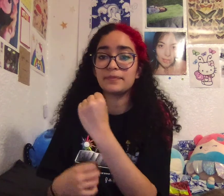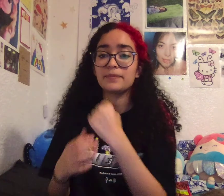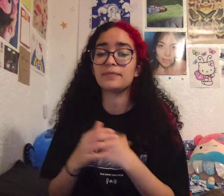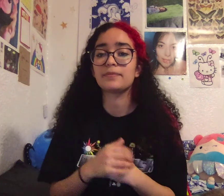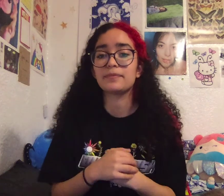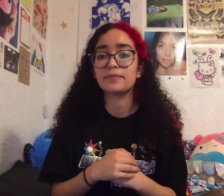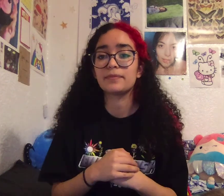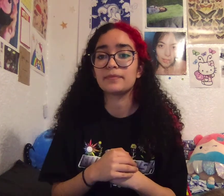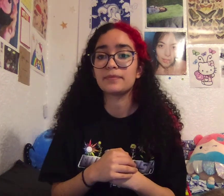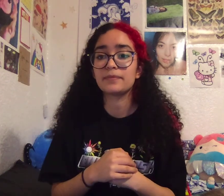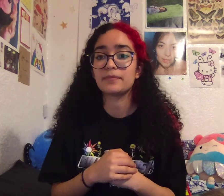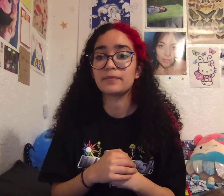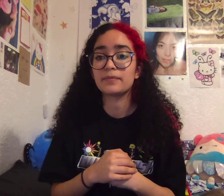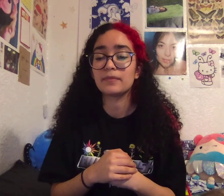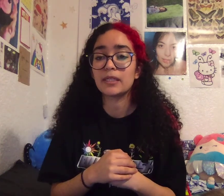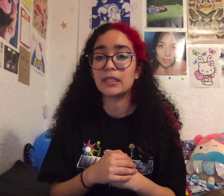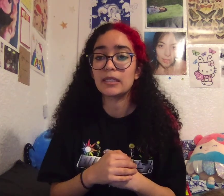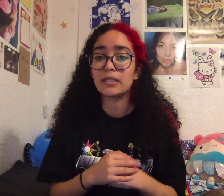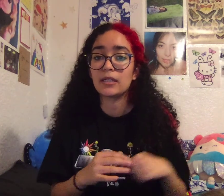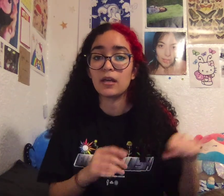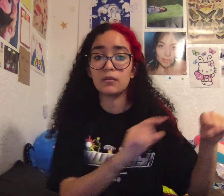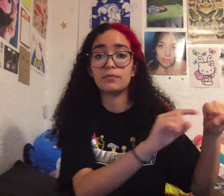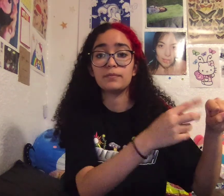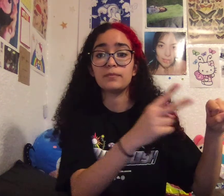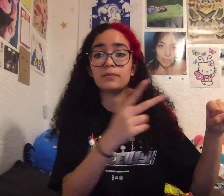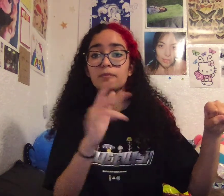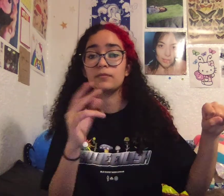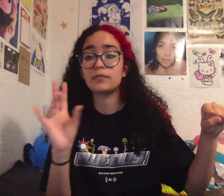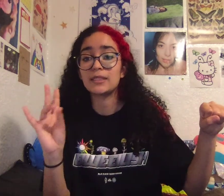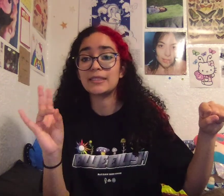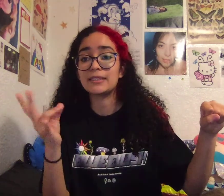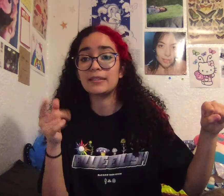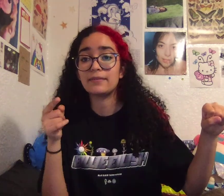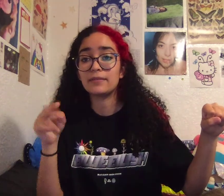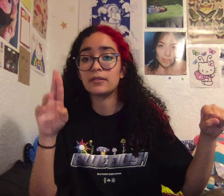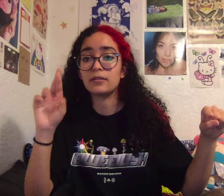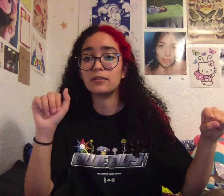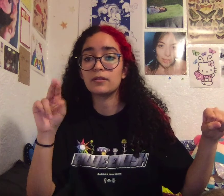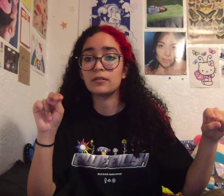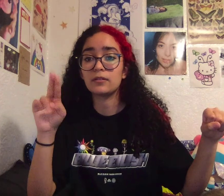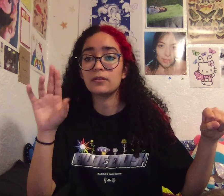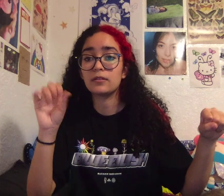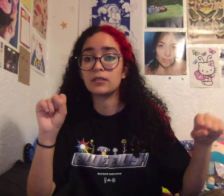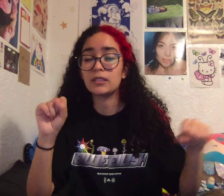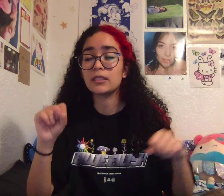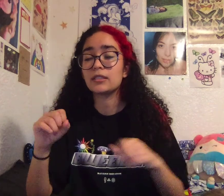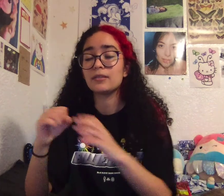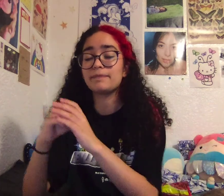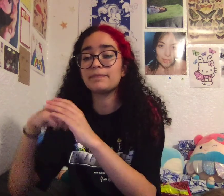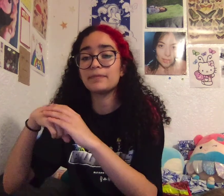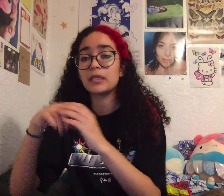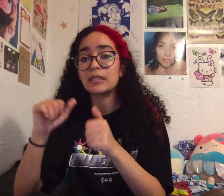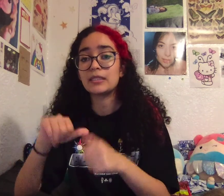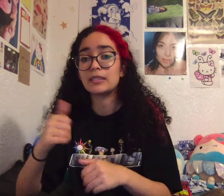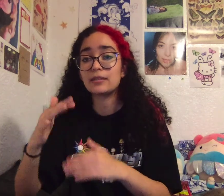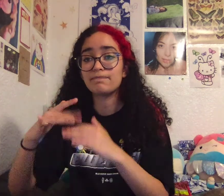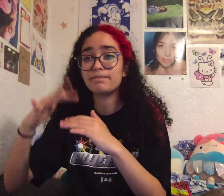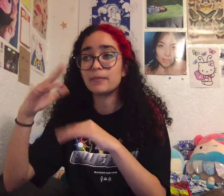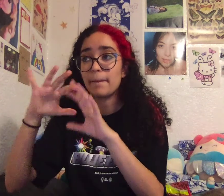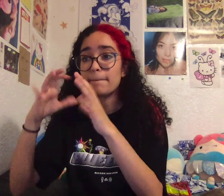The seventh planet is Uranus, another gas planet. Uranus is the seventh planet from the